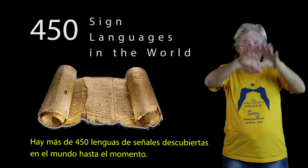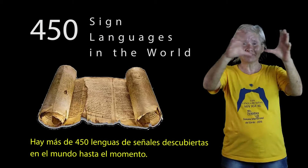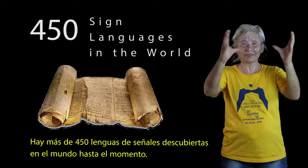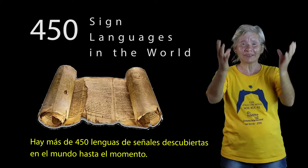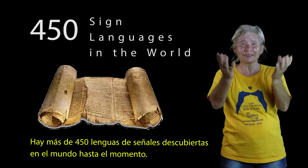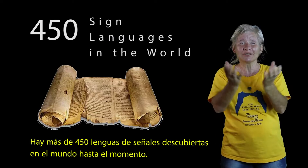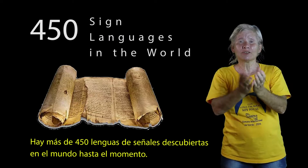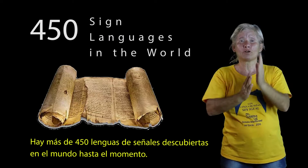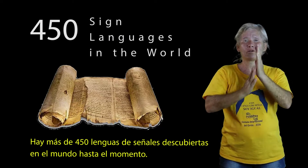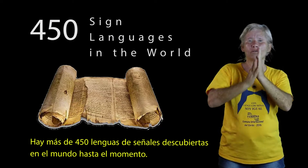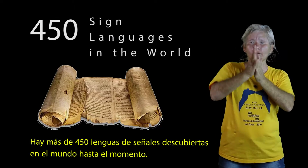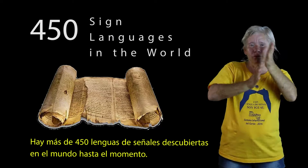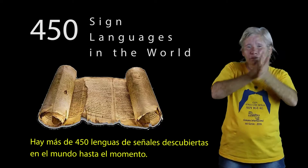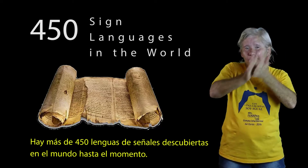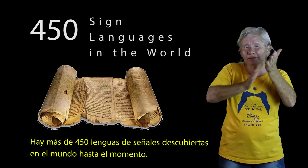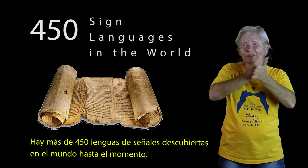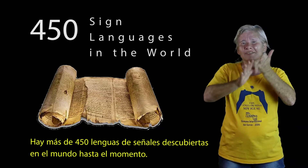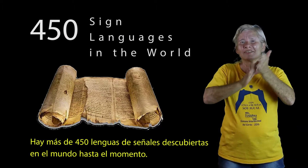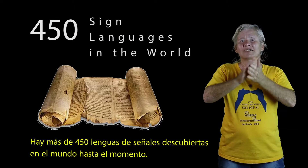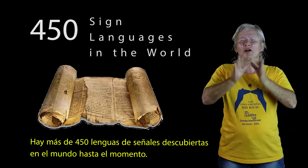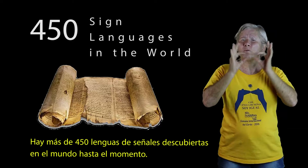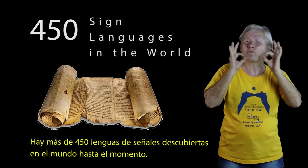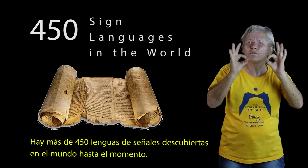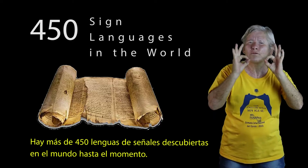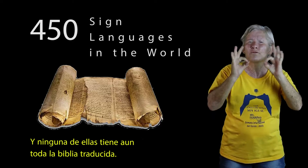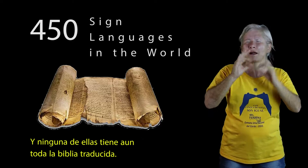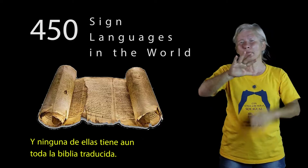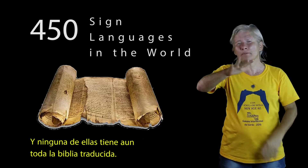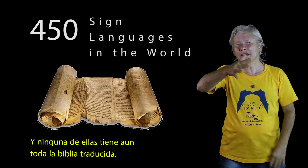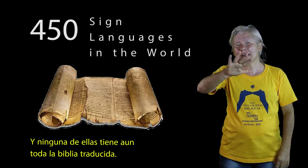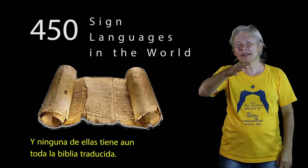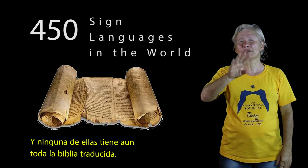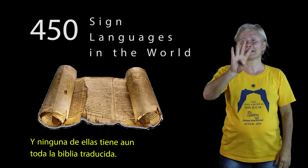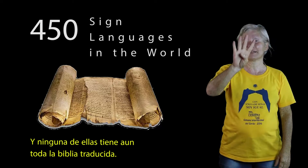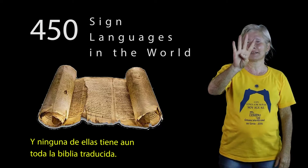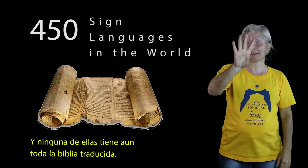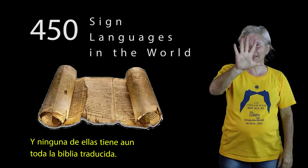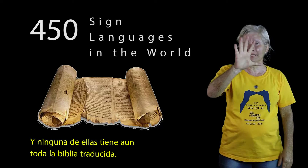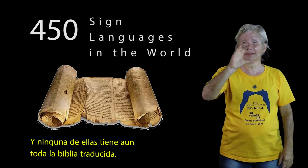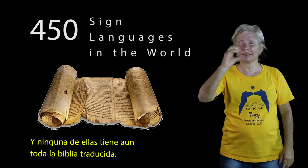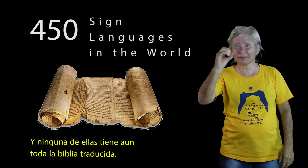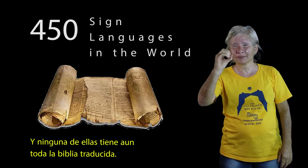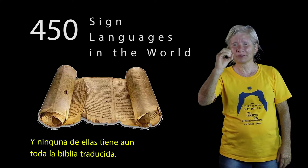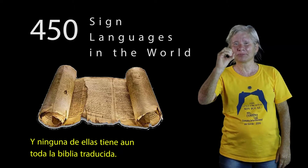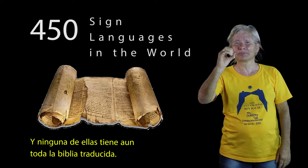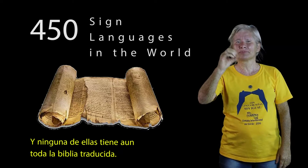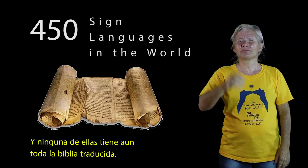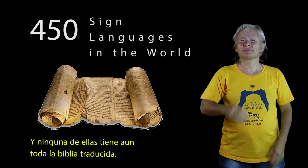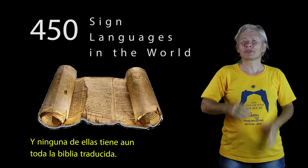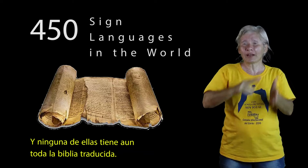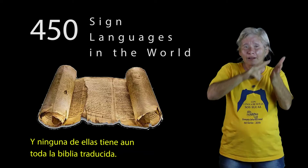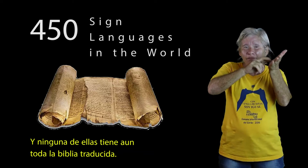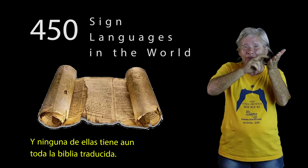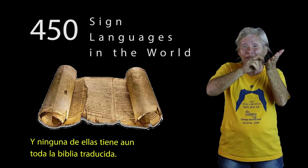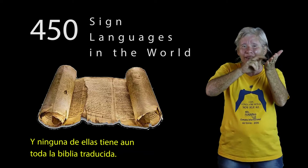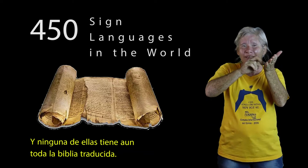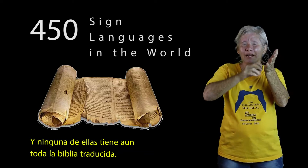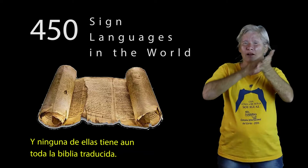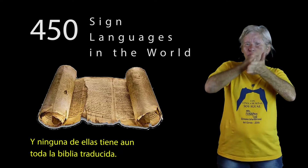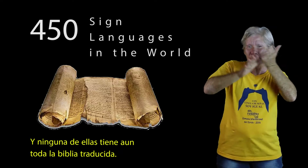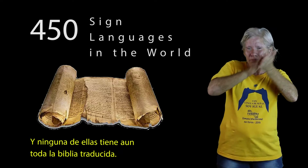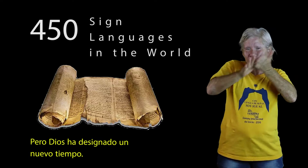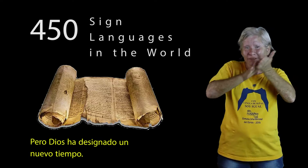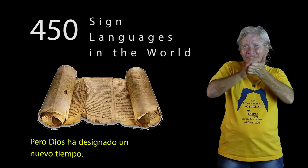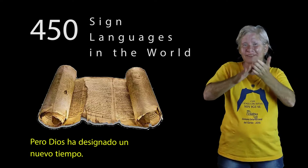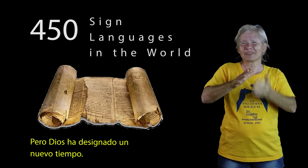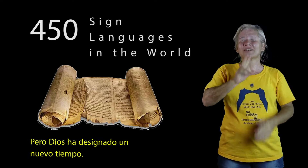There are more than 450 sign languages in the world. None of them have a complete Bible, and only one has a complete New